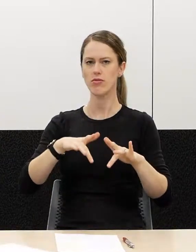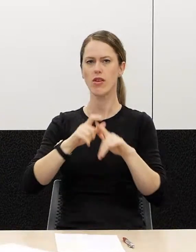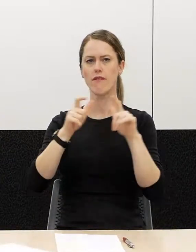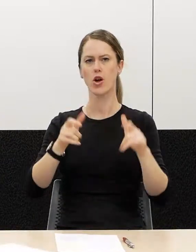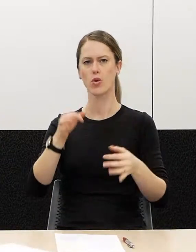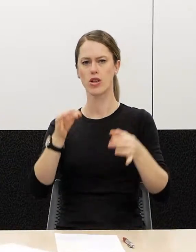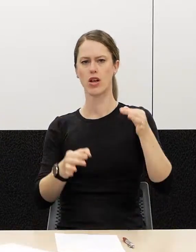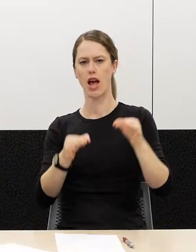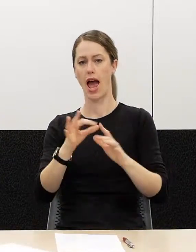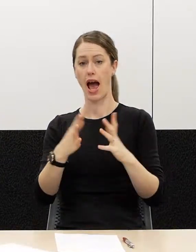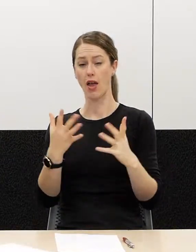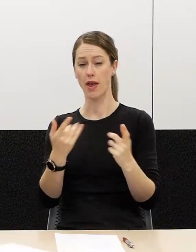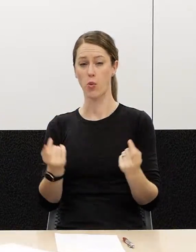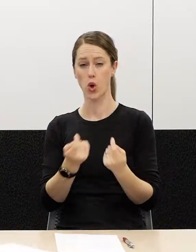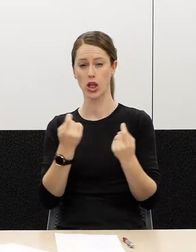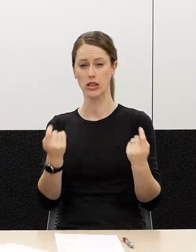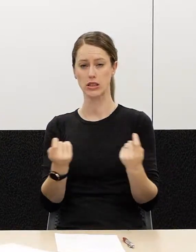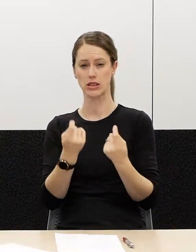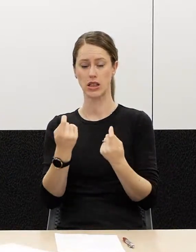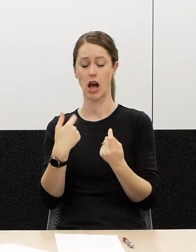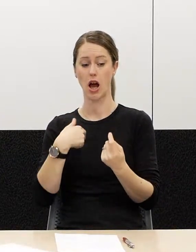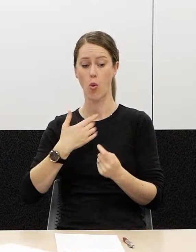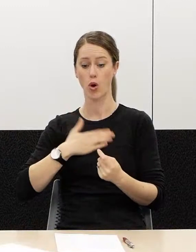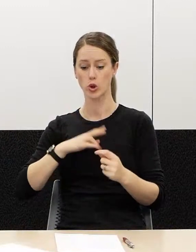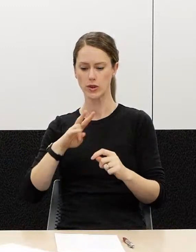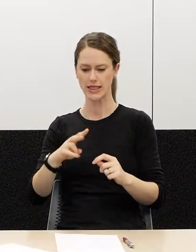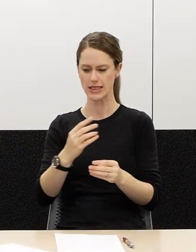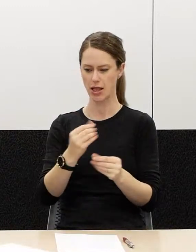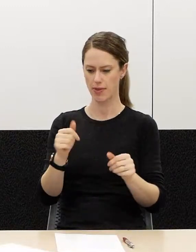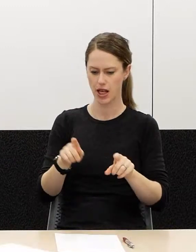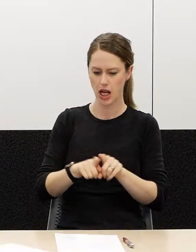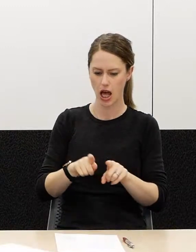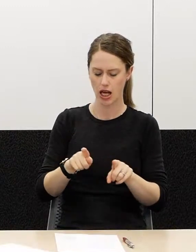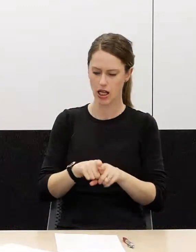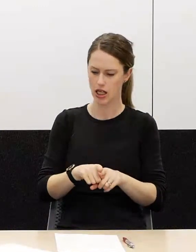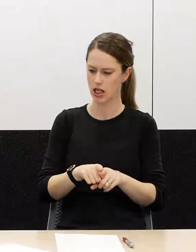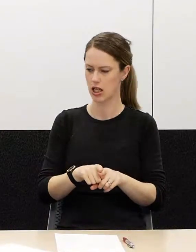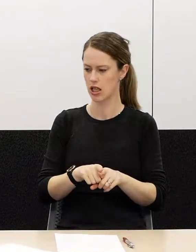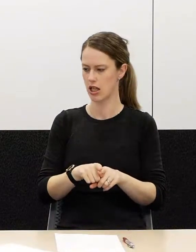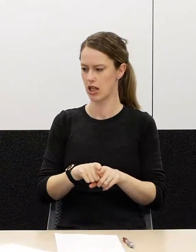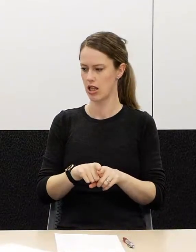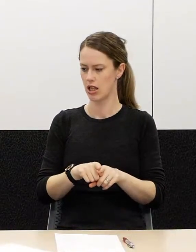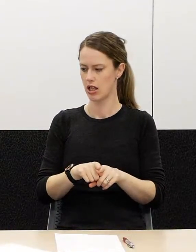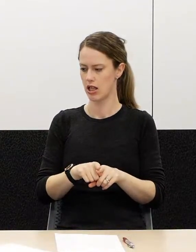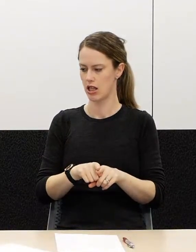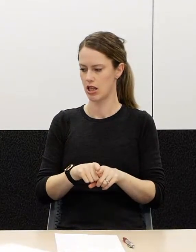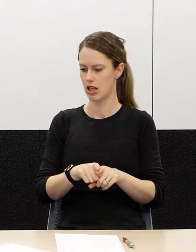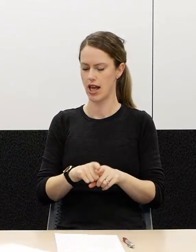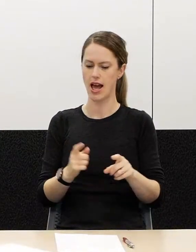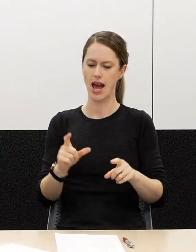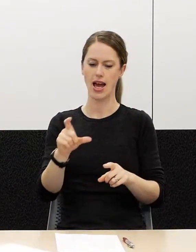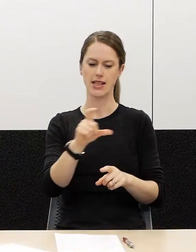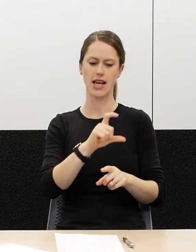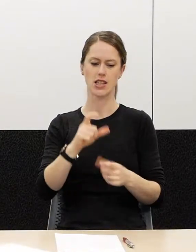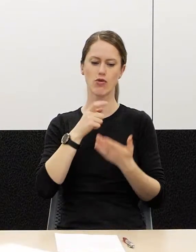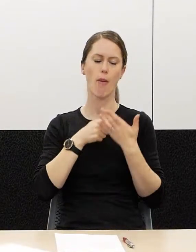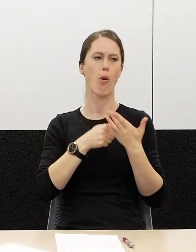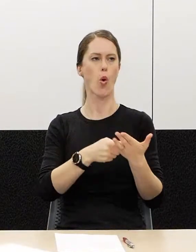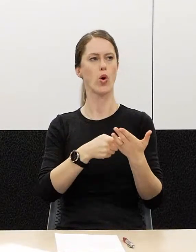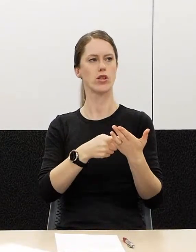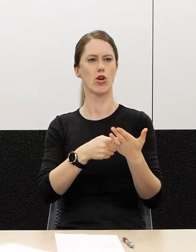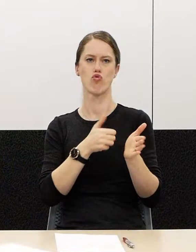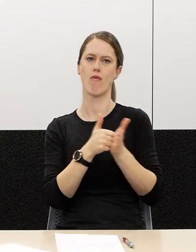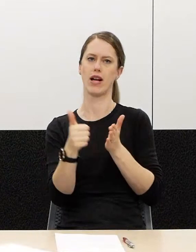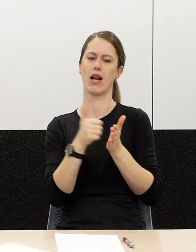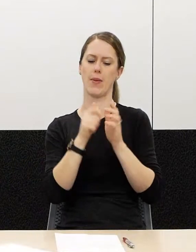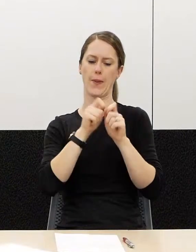decision on exactly how that would work. But I would like to see something like a State of the Nation cancer report coming out on a